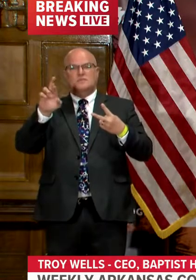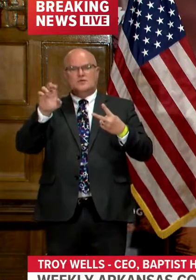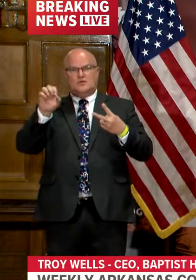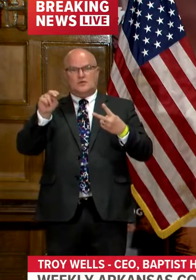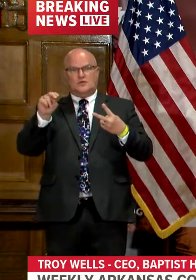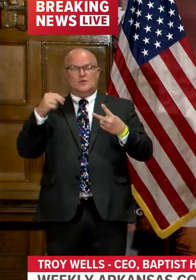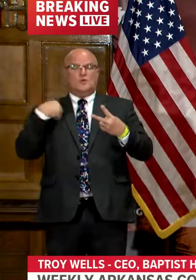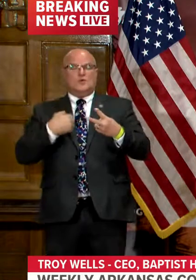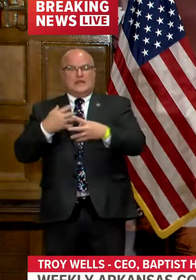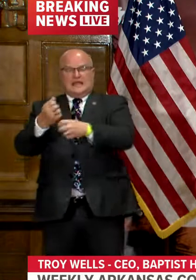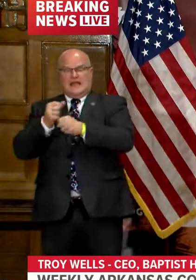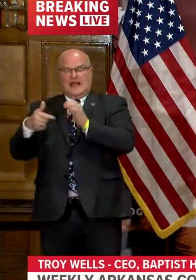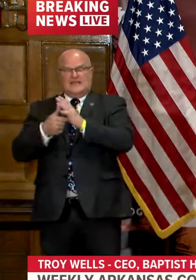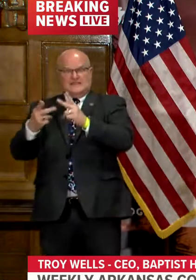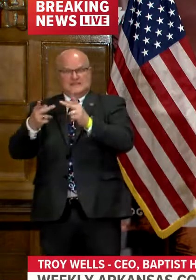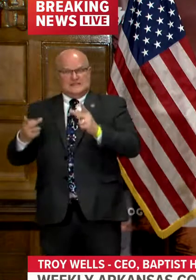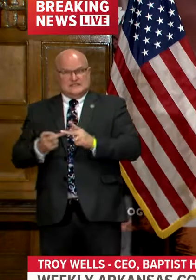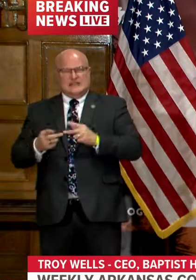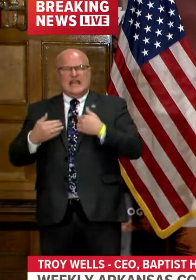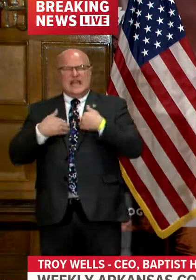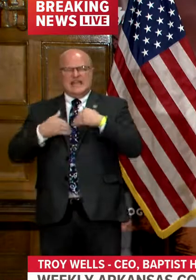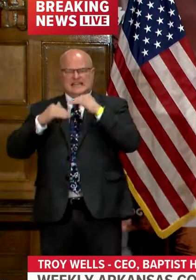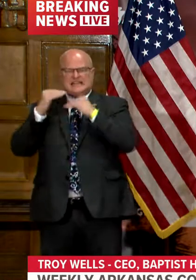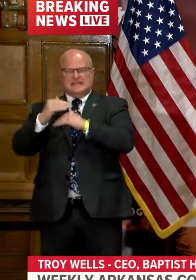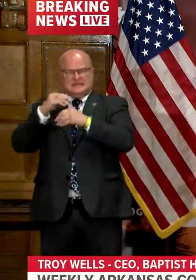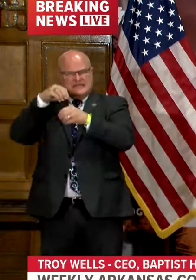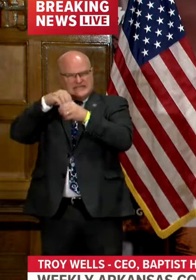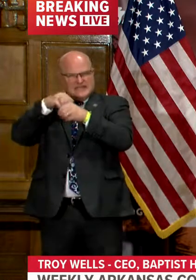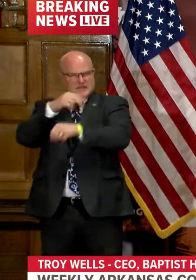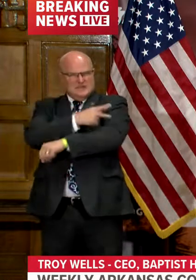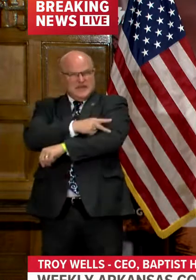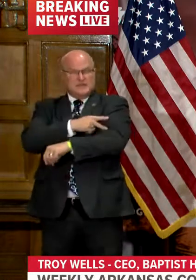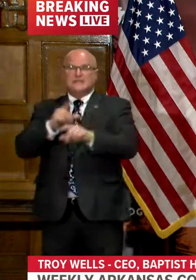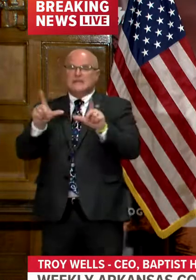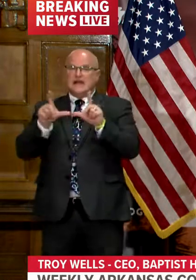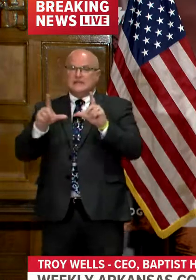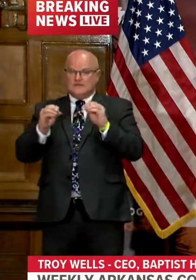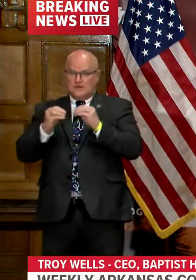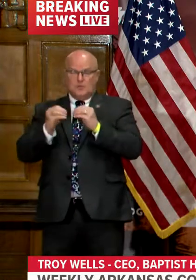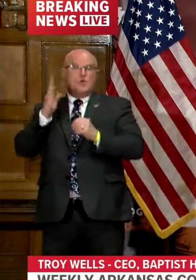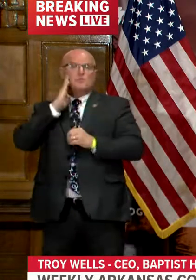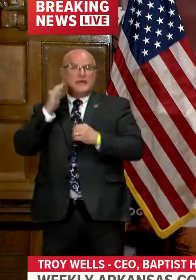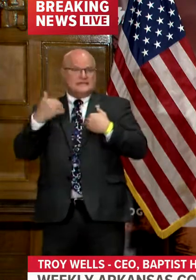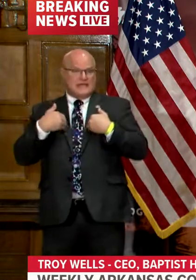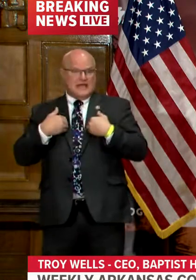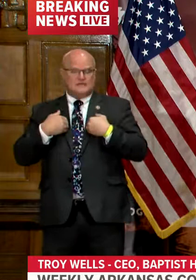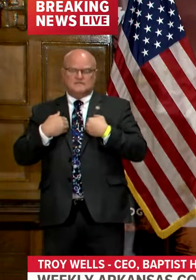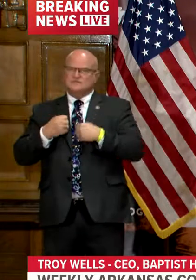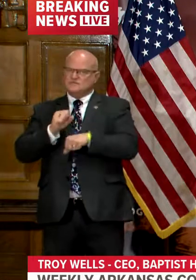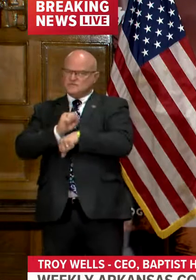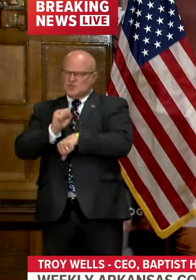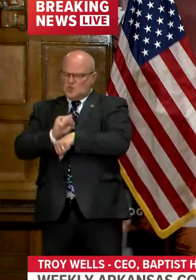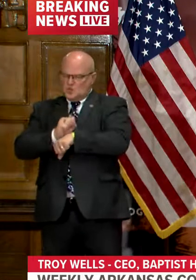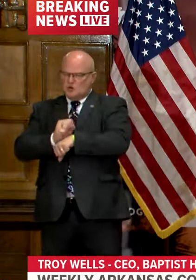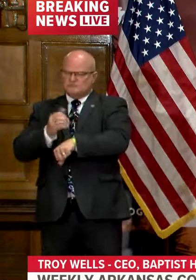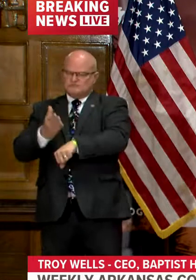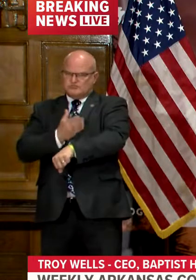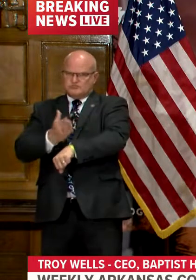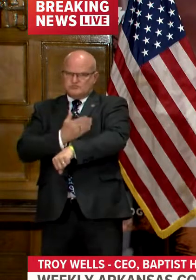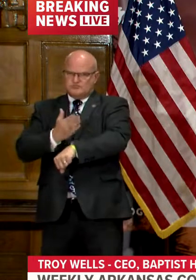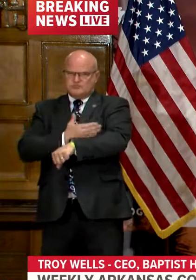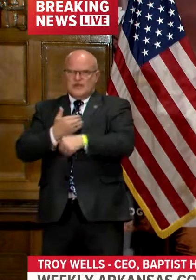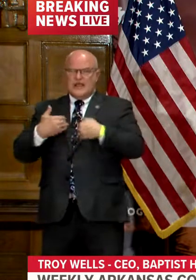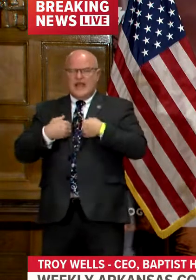acquired this facility in 2018, it had limited inpatient capacity, but it was licensed for more beds, needs some work, some renovation to create the